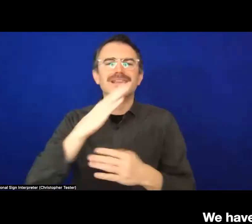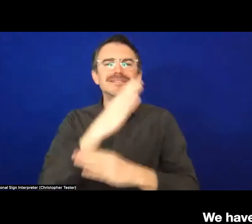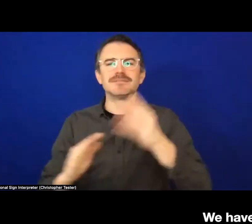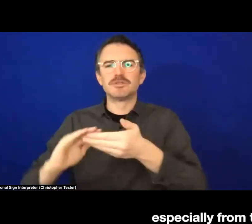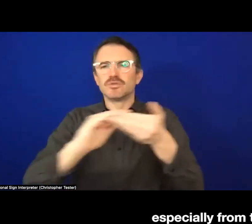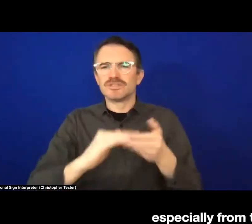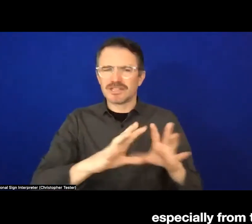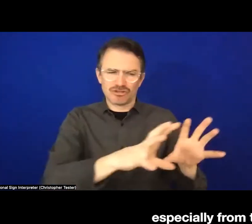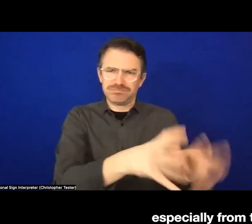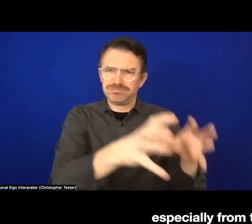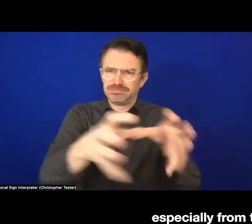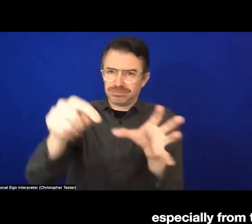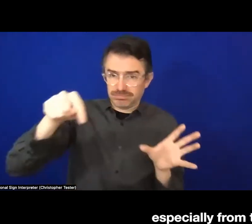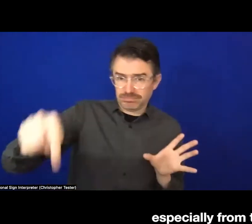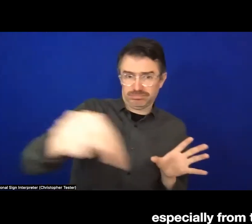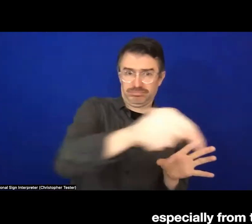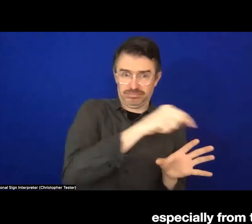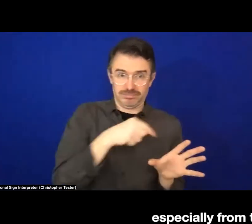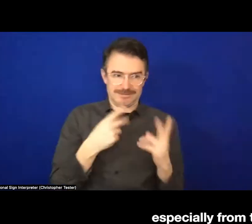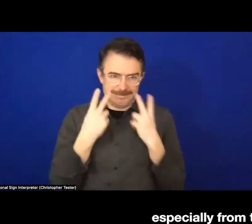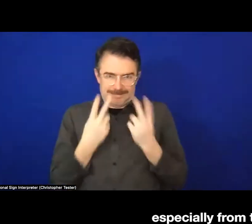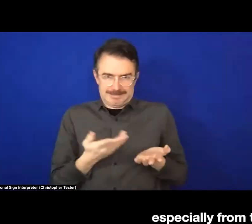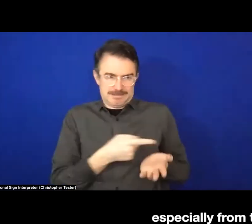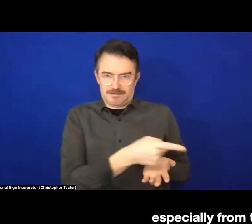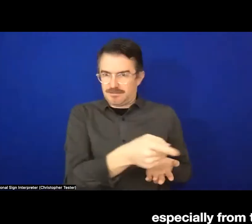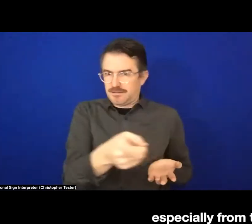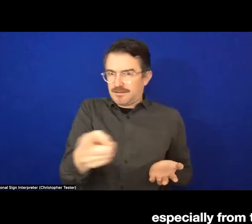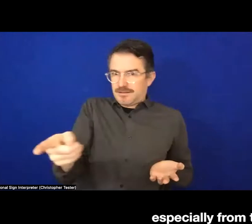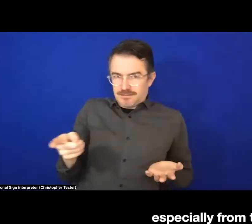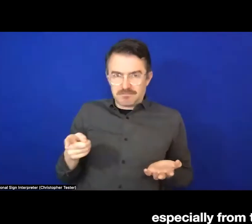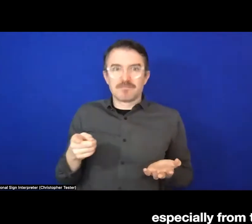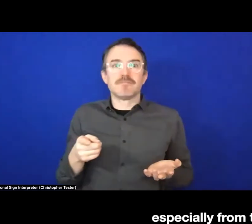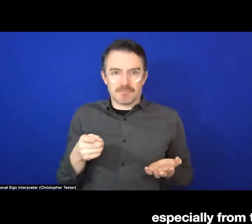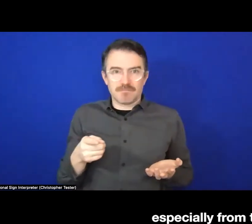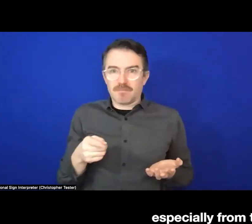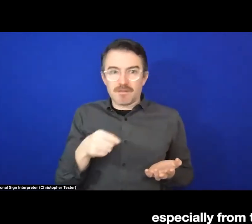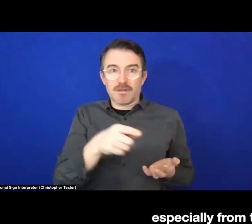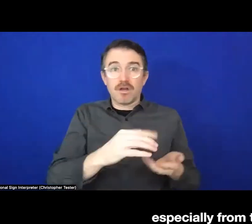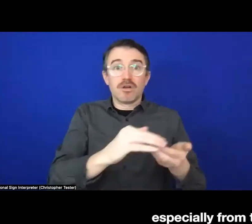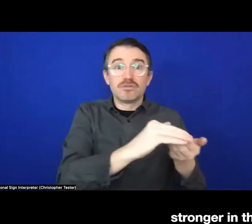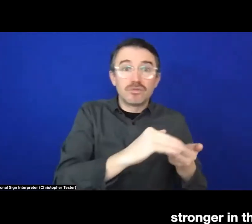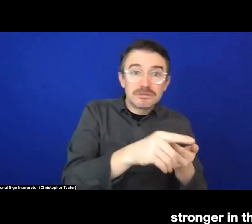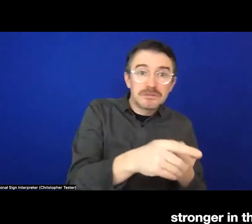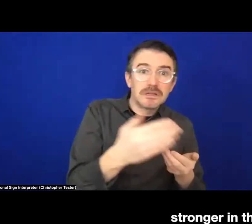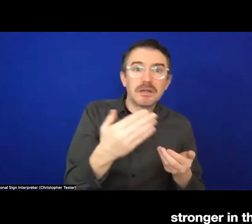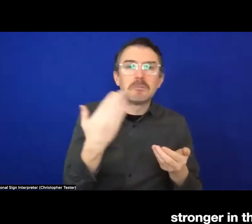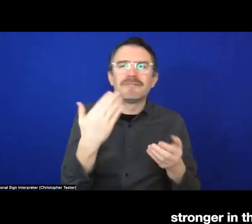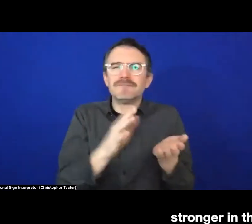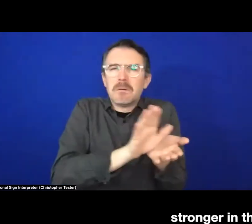several organizations, especially from the marginalized groups, becoming more and more